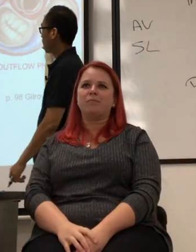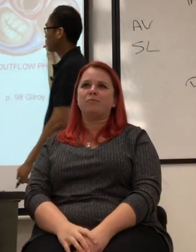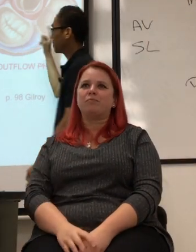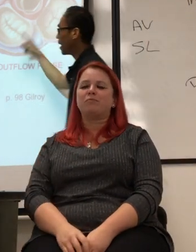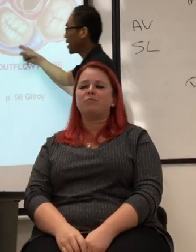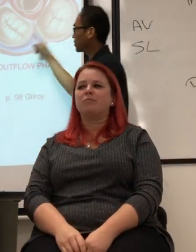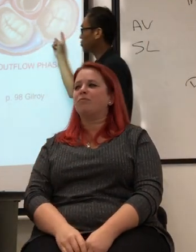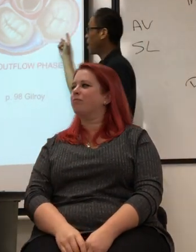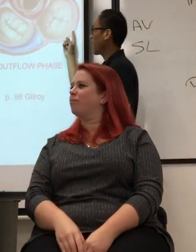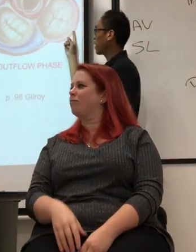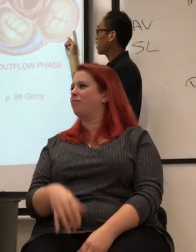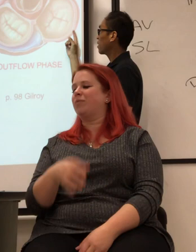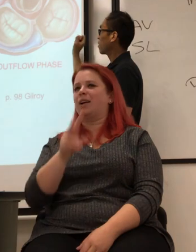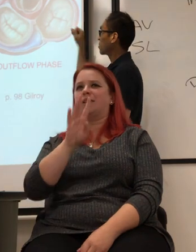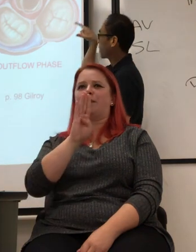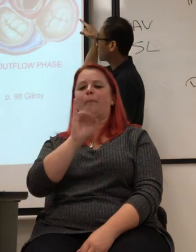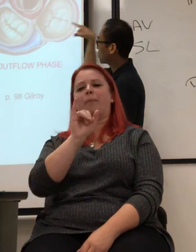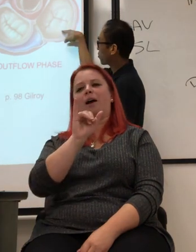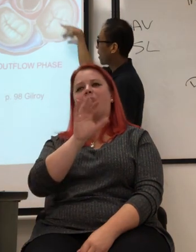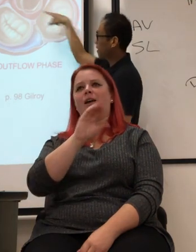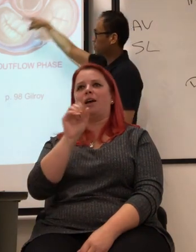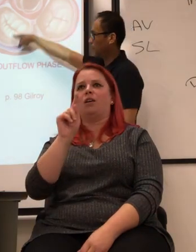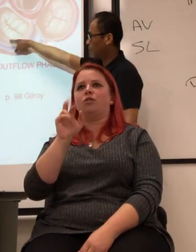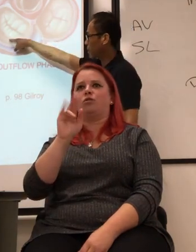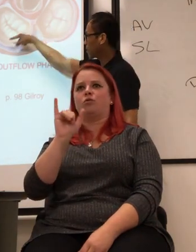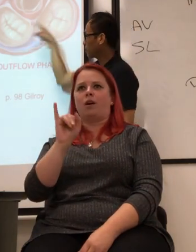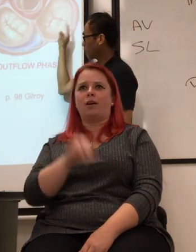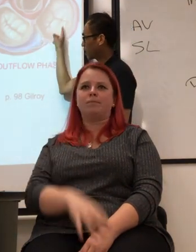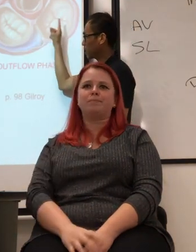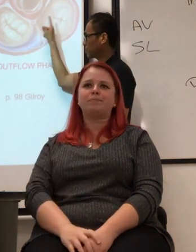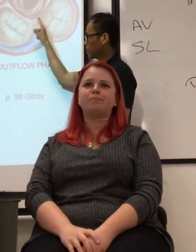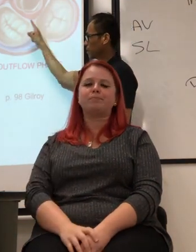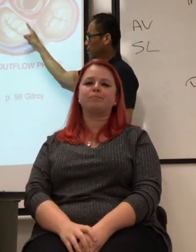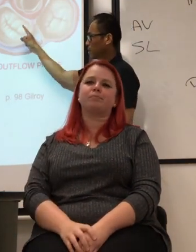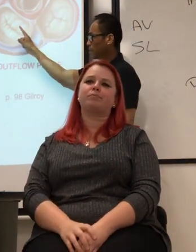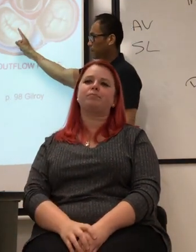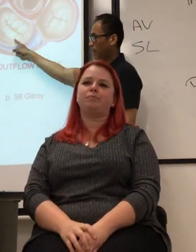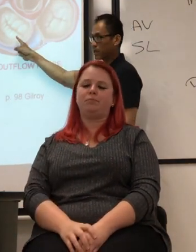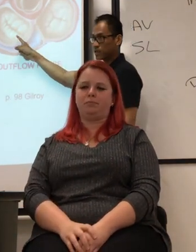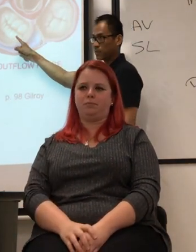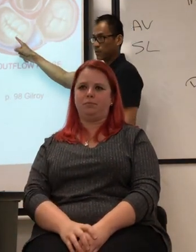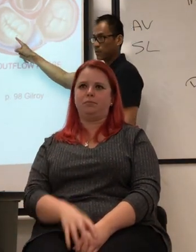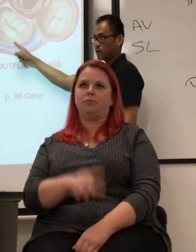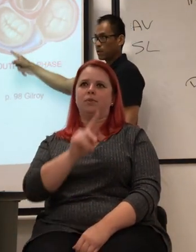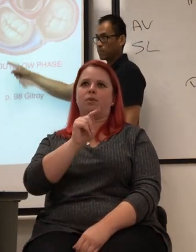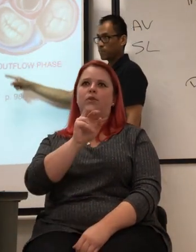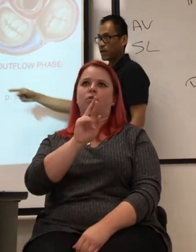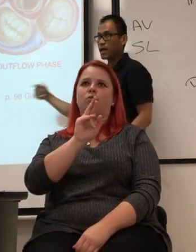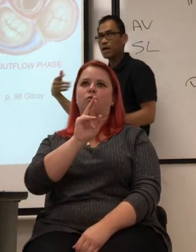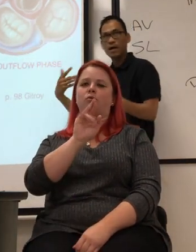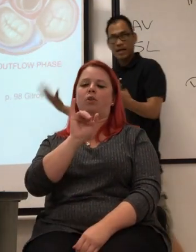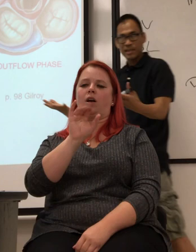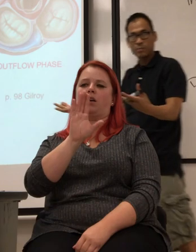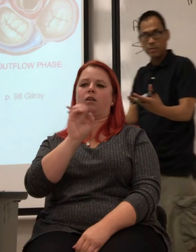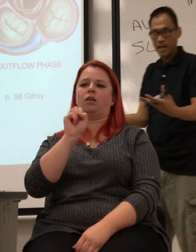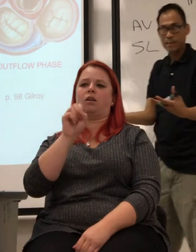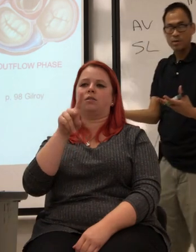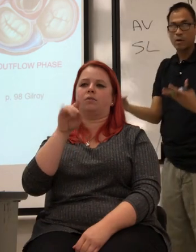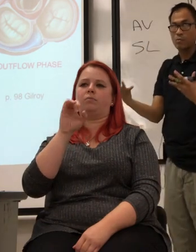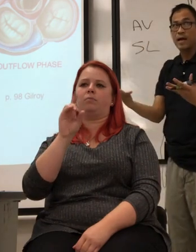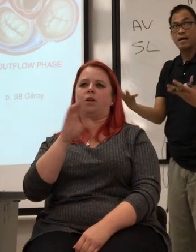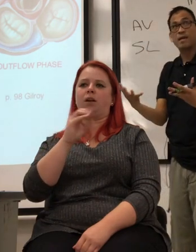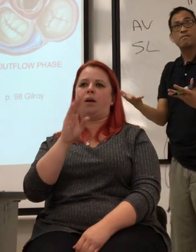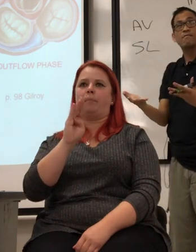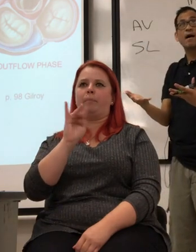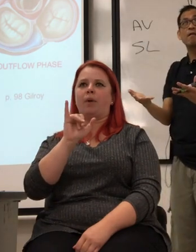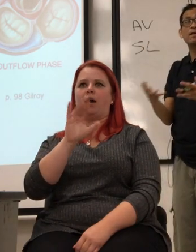These two valves, the bi and the tri. Or, I'm sorry, that's the tri and that's the bi. Tricuspid, bicuspid. Acceptable names